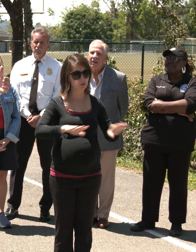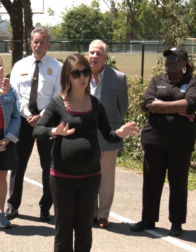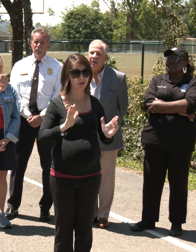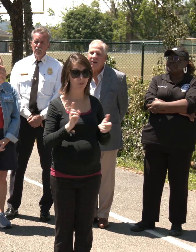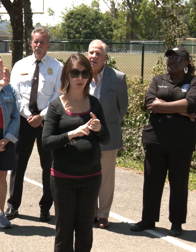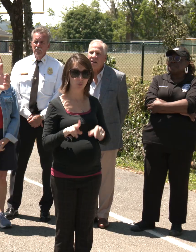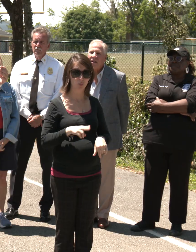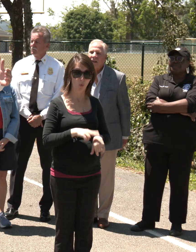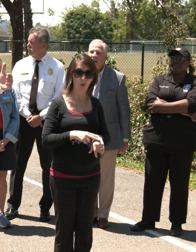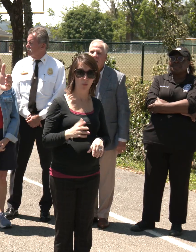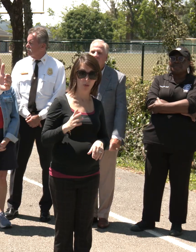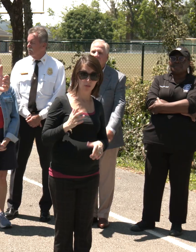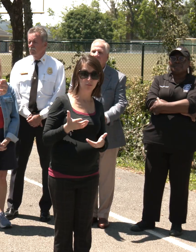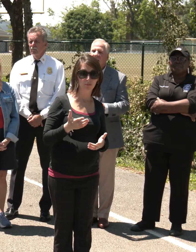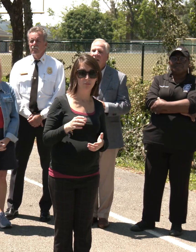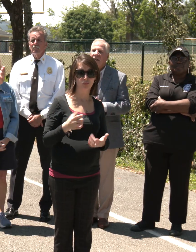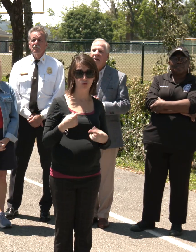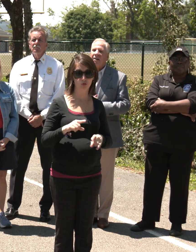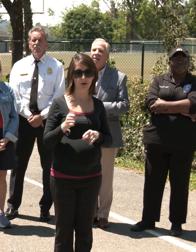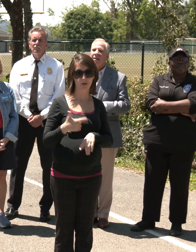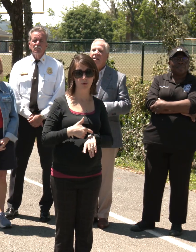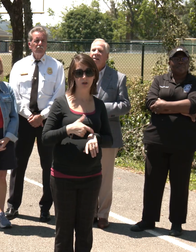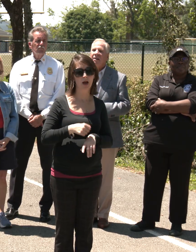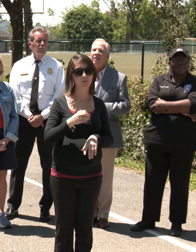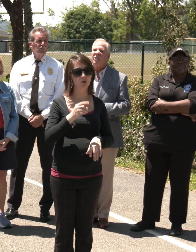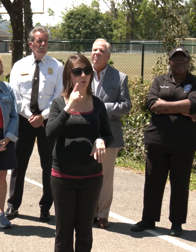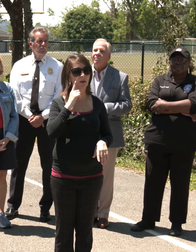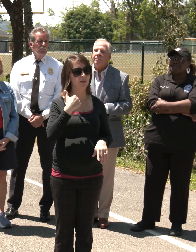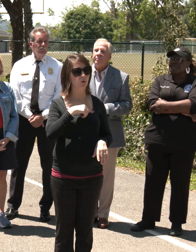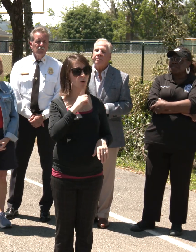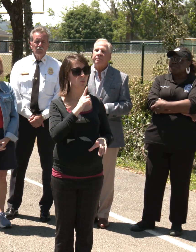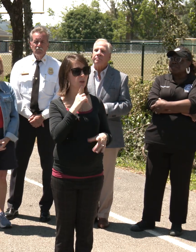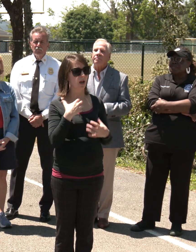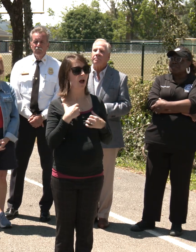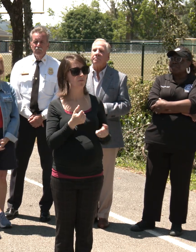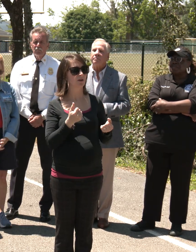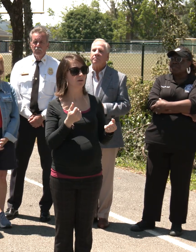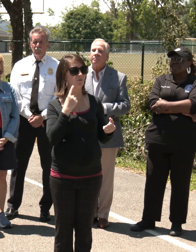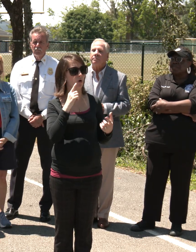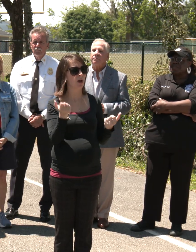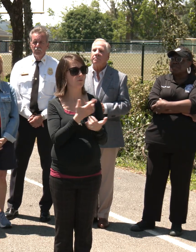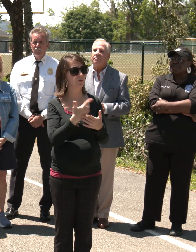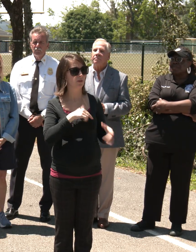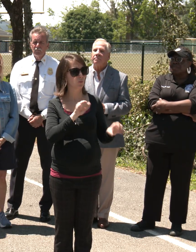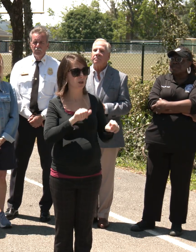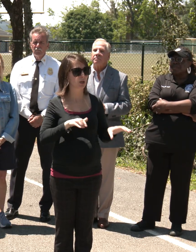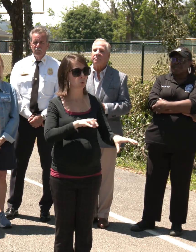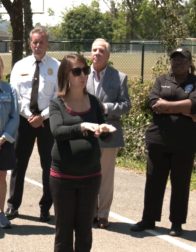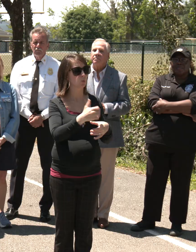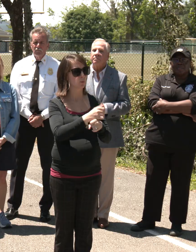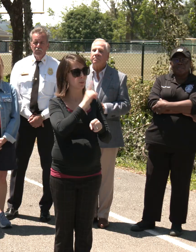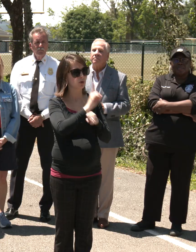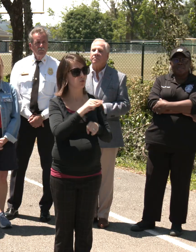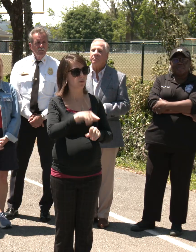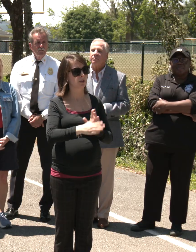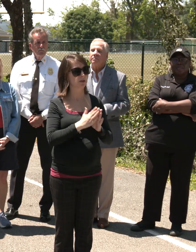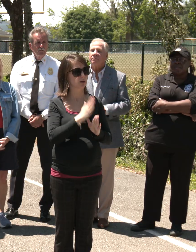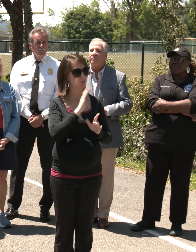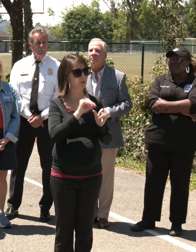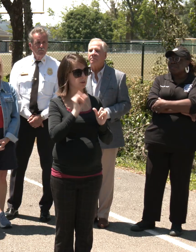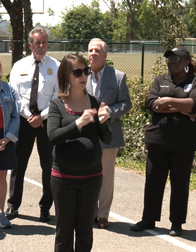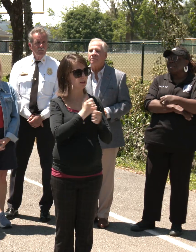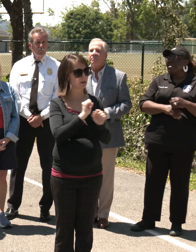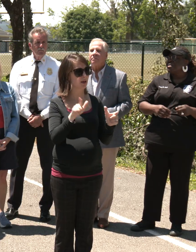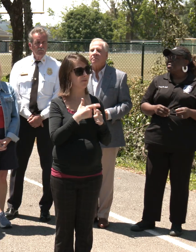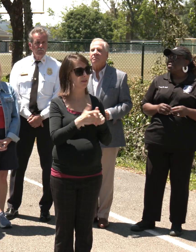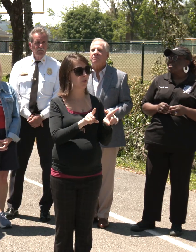have at other times. So I think we're very confident in what we can do to make sure that we can keep this city safe, and at the